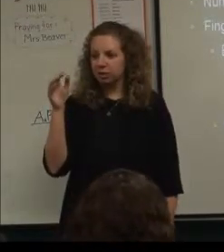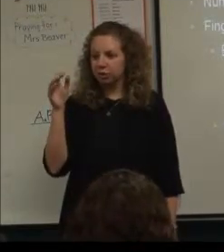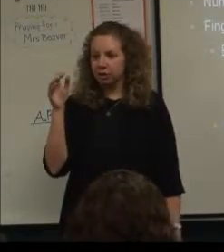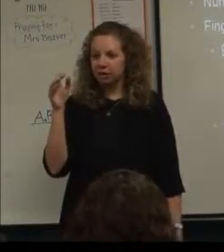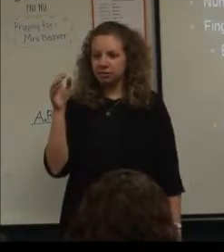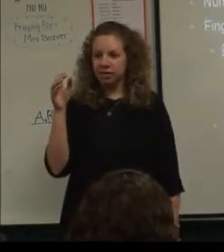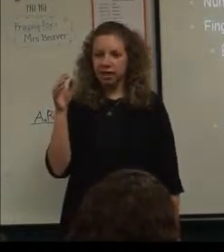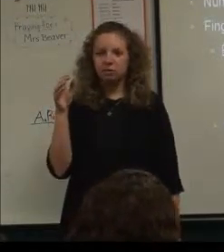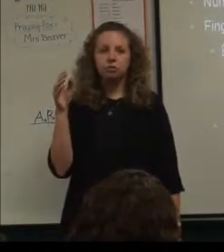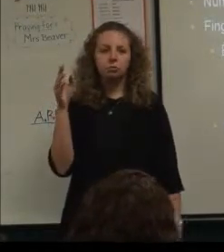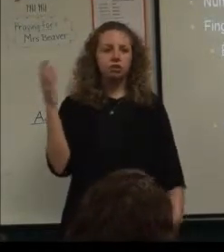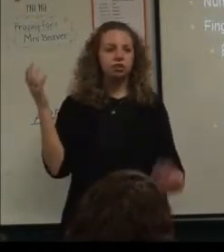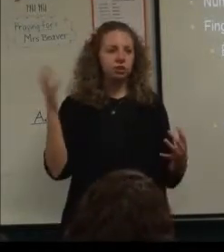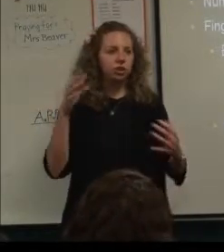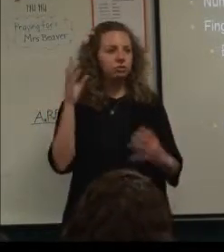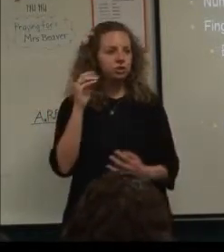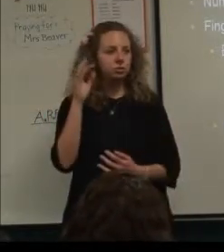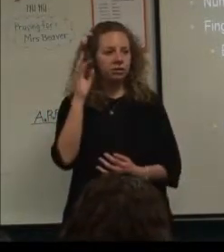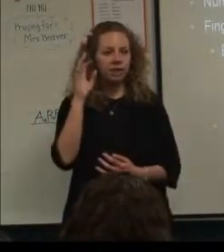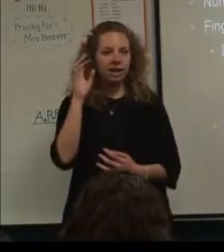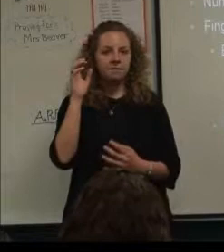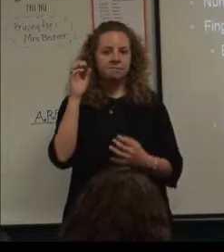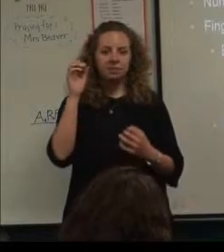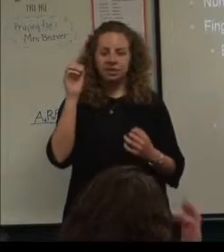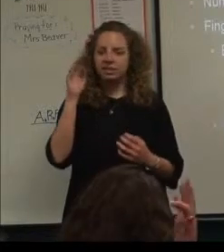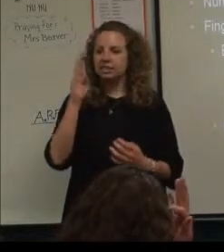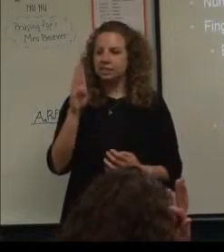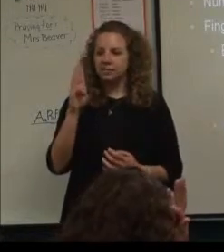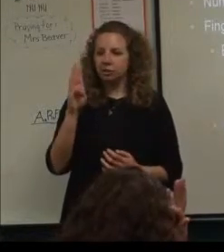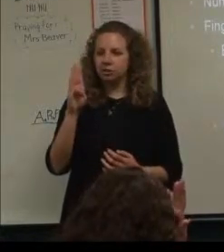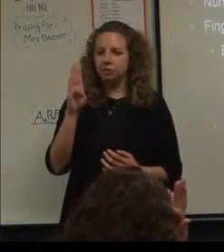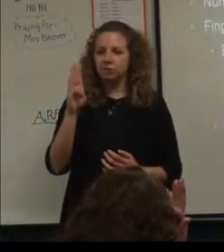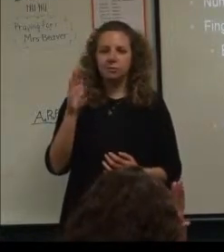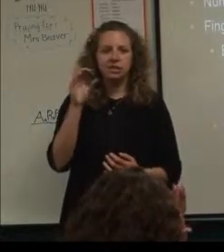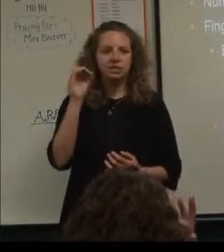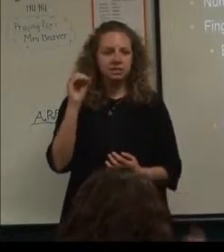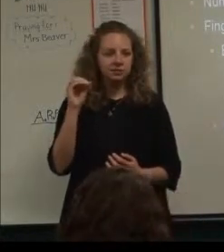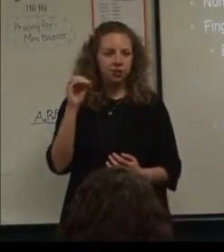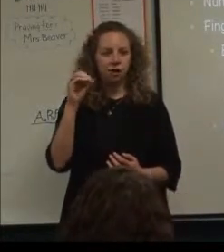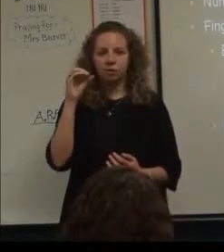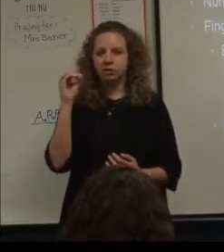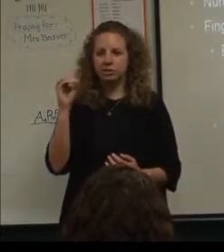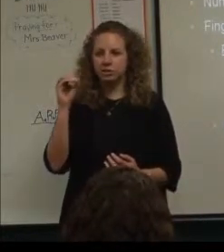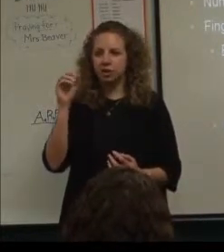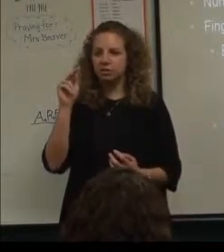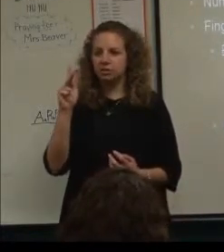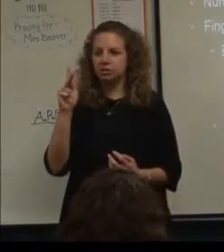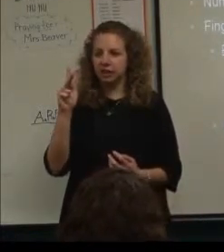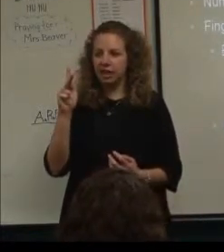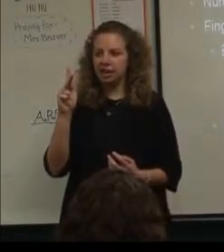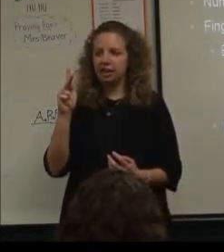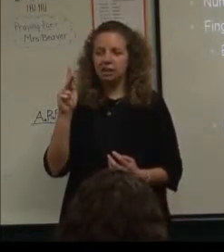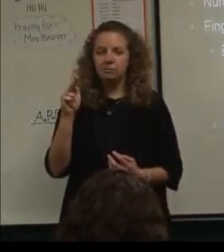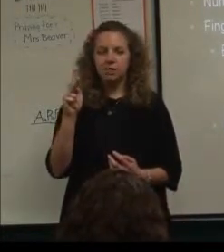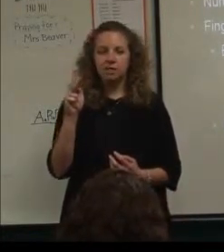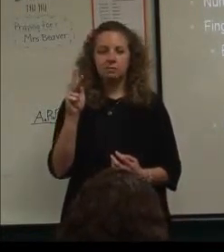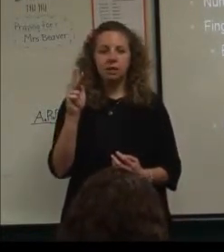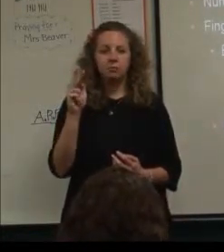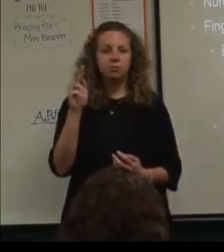little bit. Okay, so when you're learning, you still want to like, this is the full sign for B, this is for O, this is for O, this is for K. But at the same time, when you